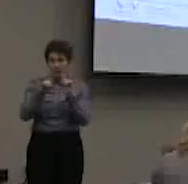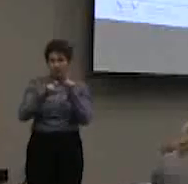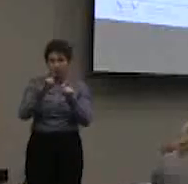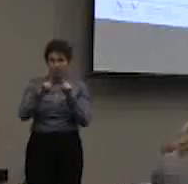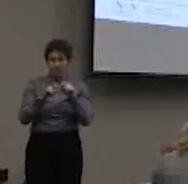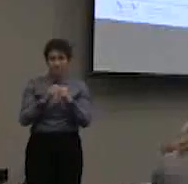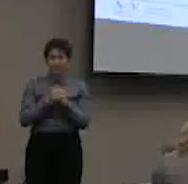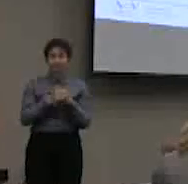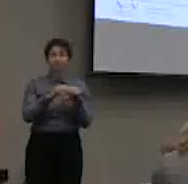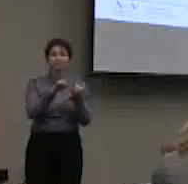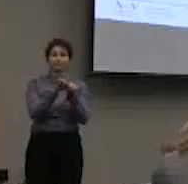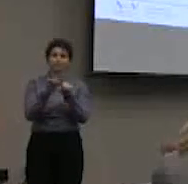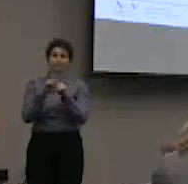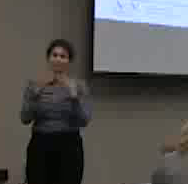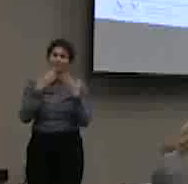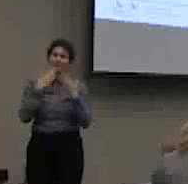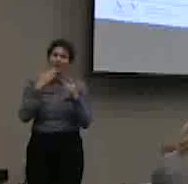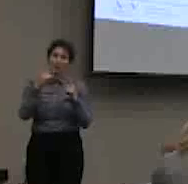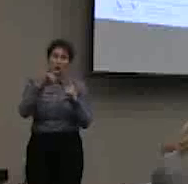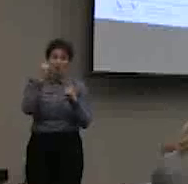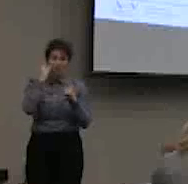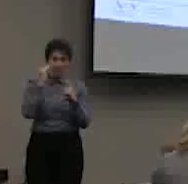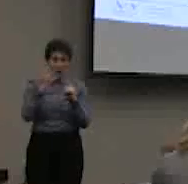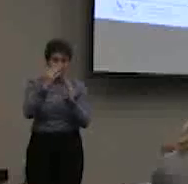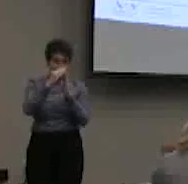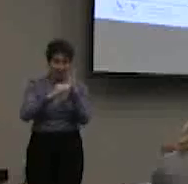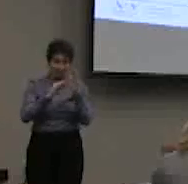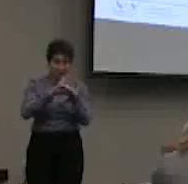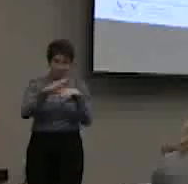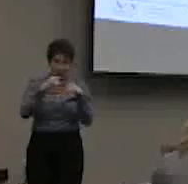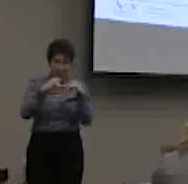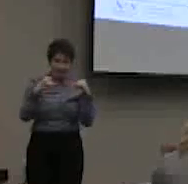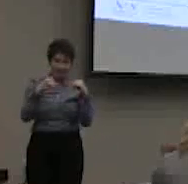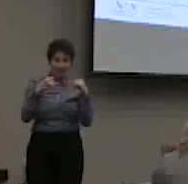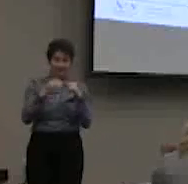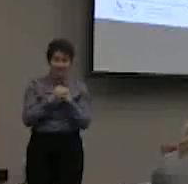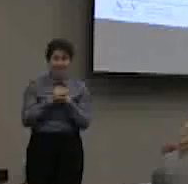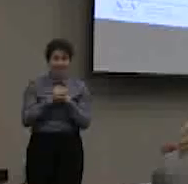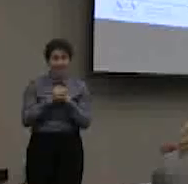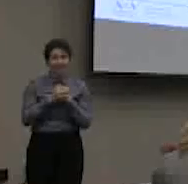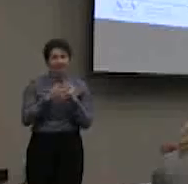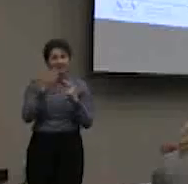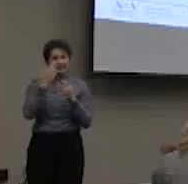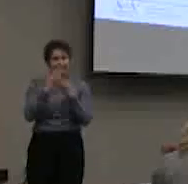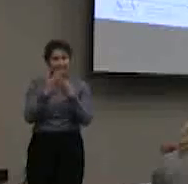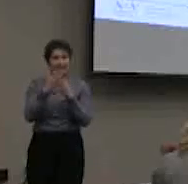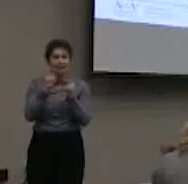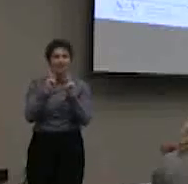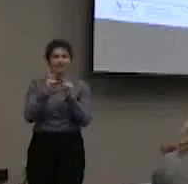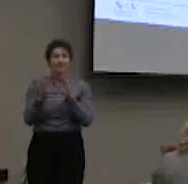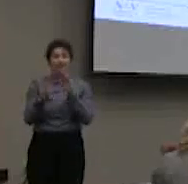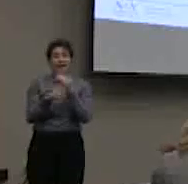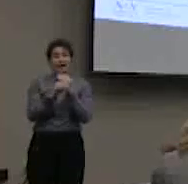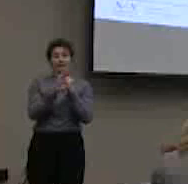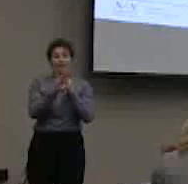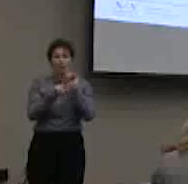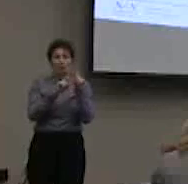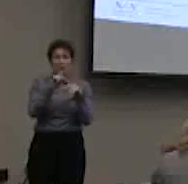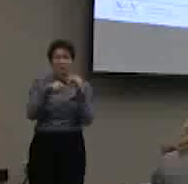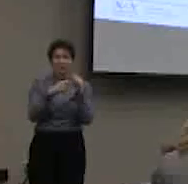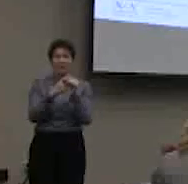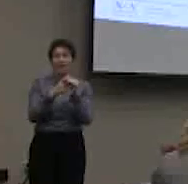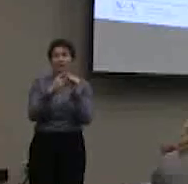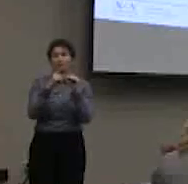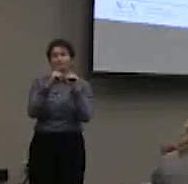anyone who filled out the online survey. There were some people who added questions about waiting list,